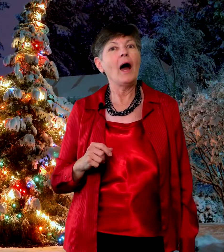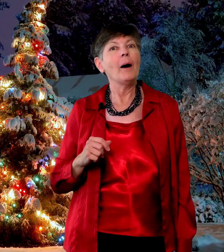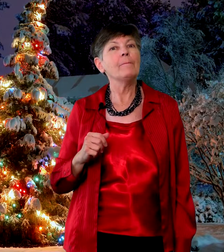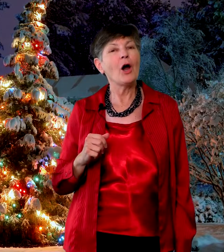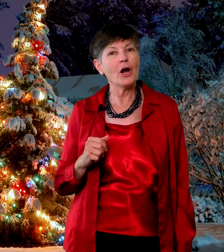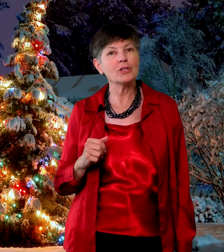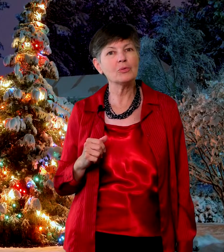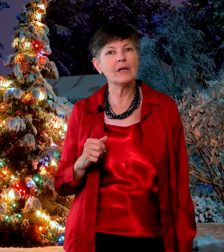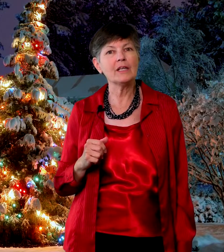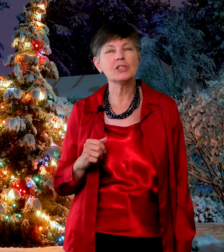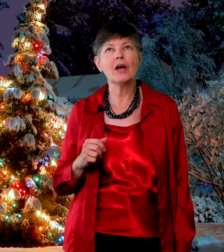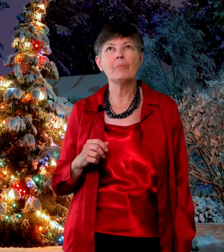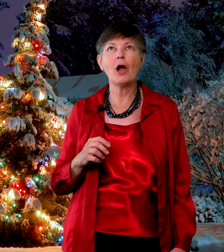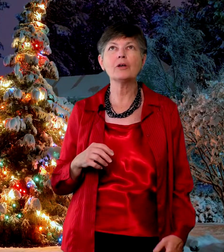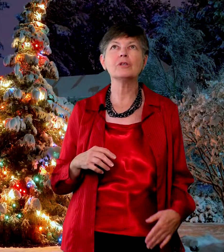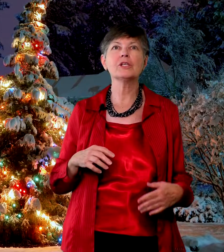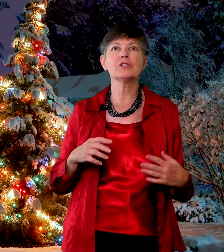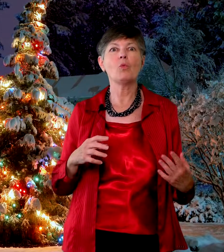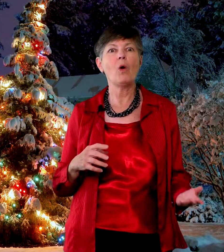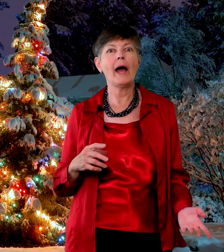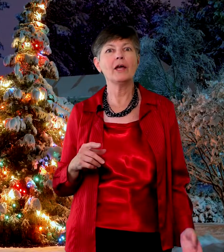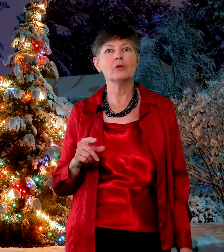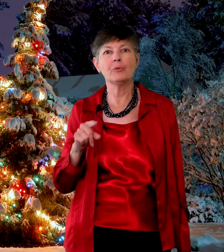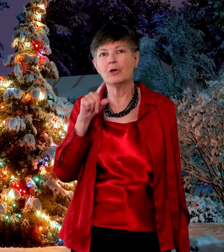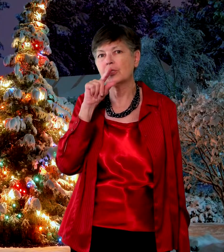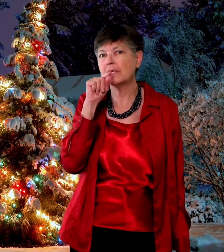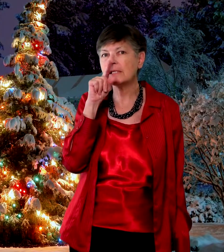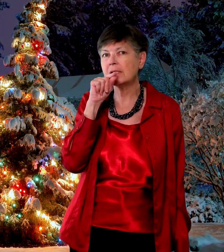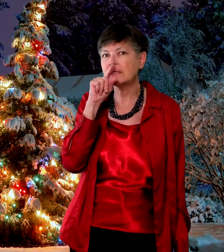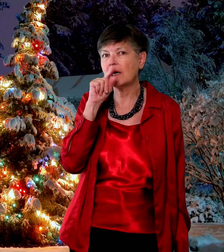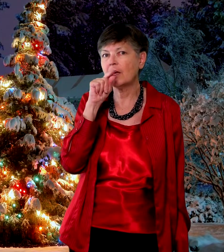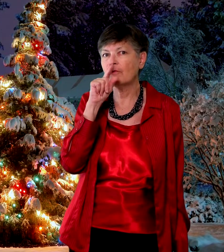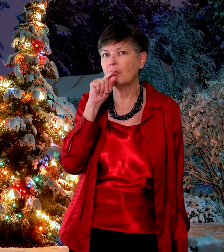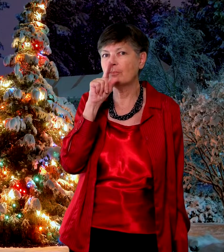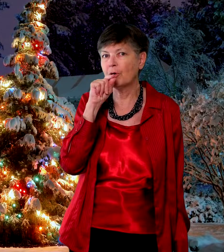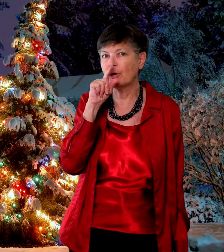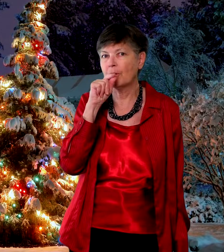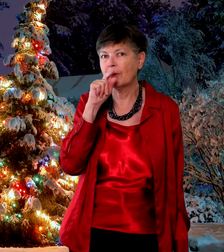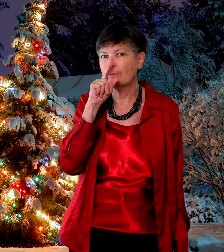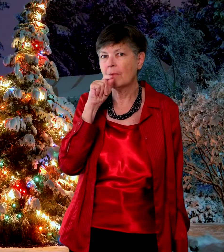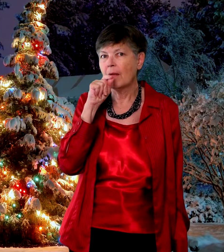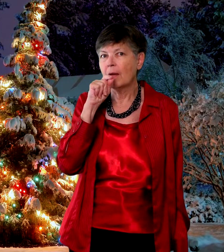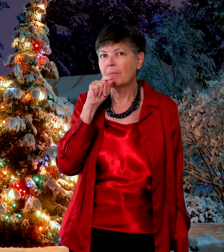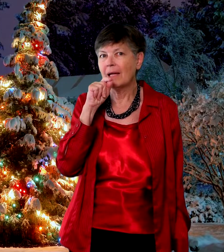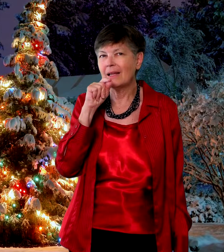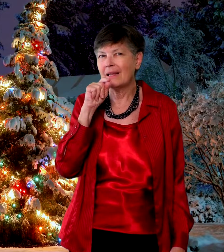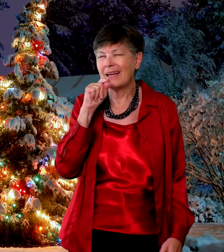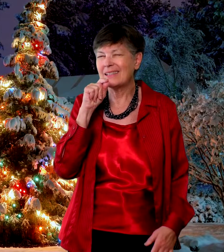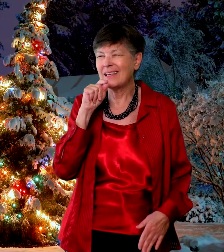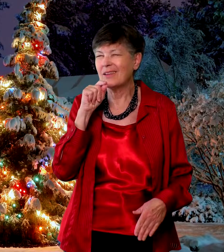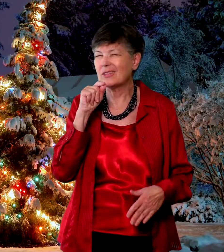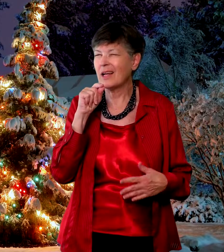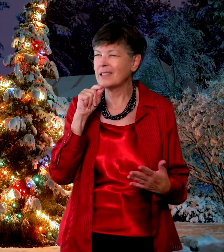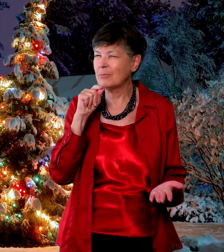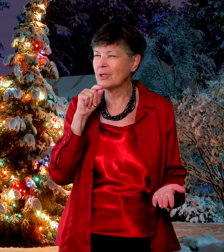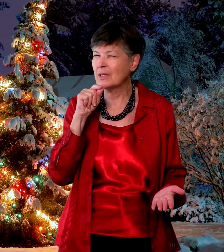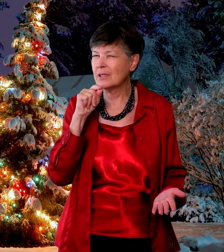a partridge. Now, partridge is a wild bird, so this is a sign for bird. But like I said, there's lots of birds in this